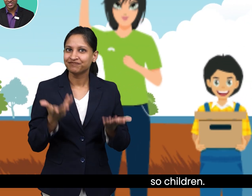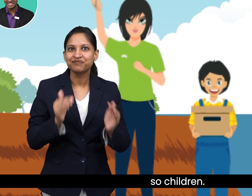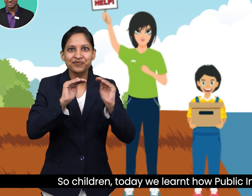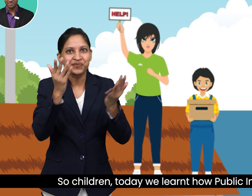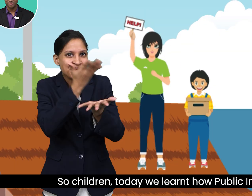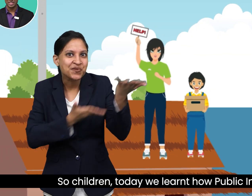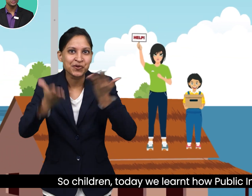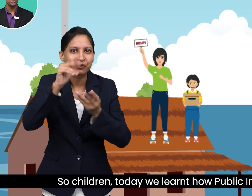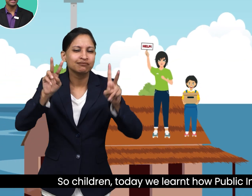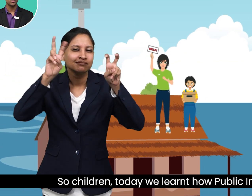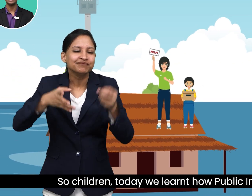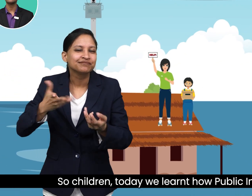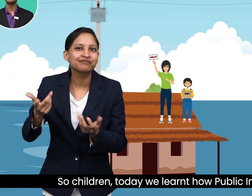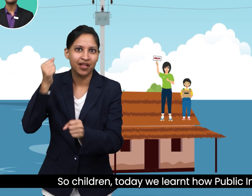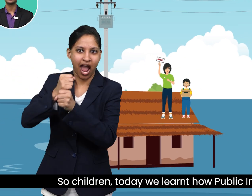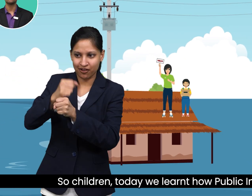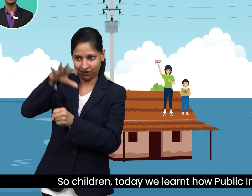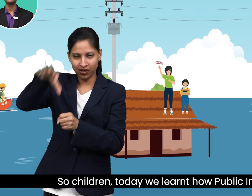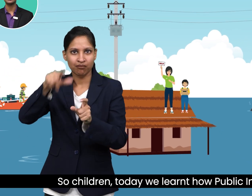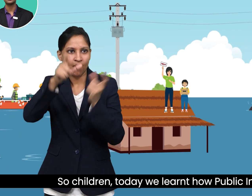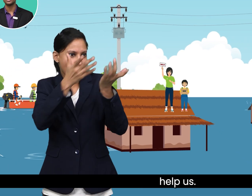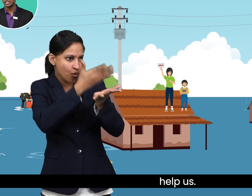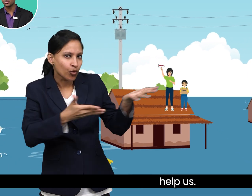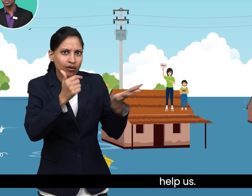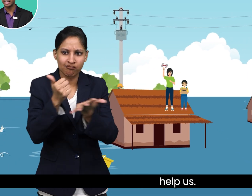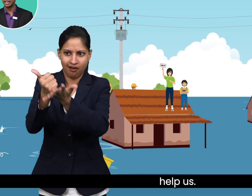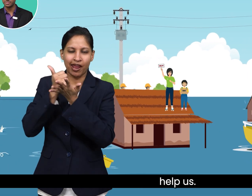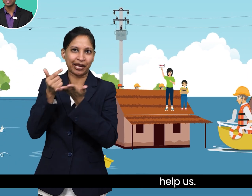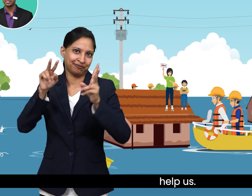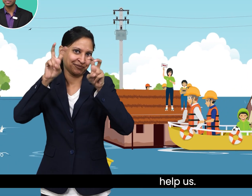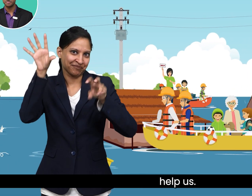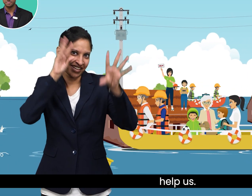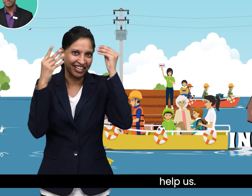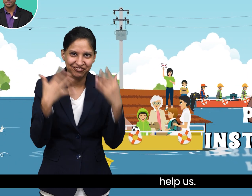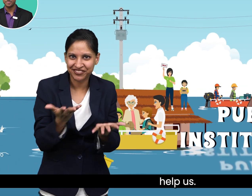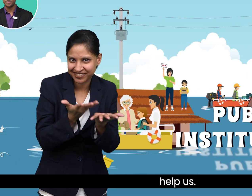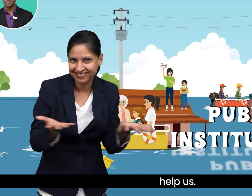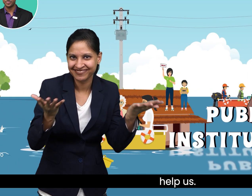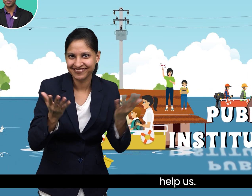So children, today we learned how public institutions help us.